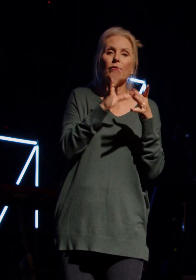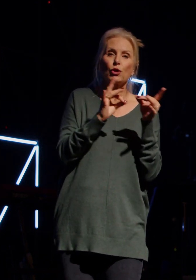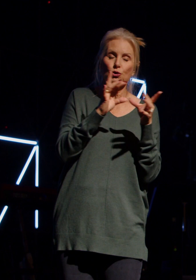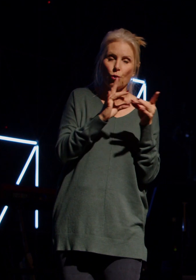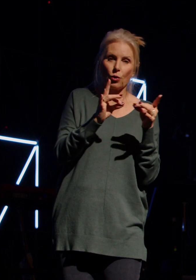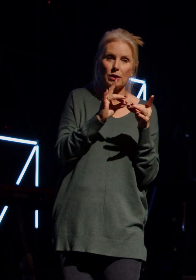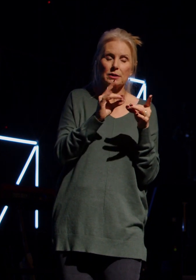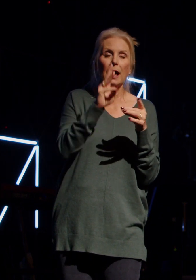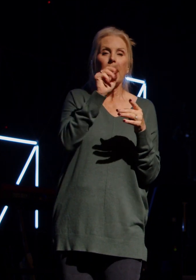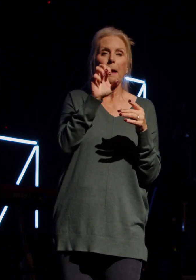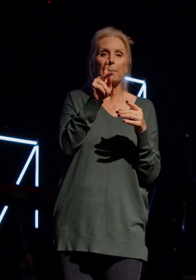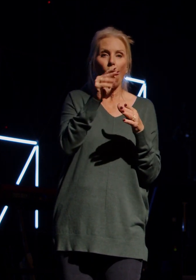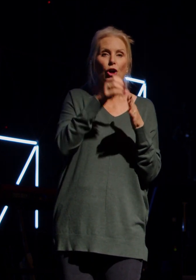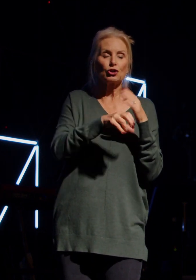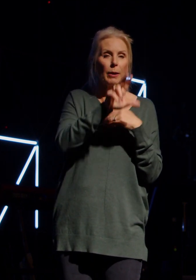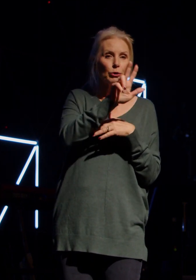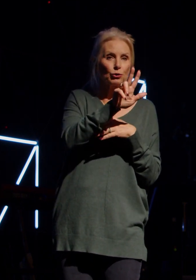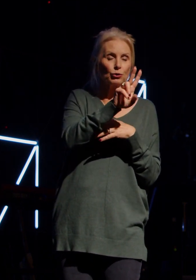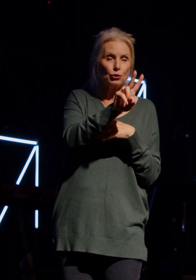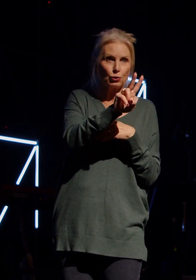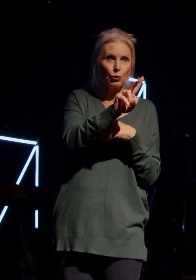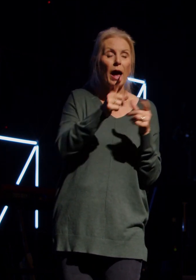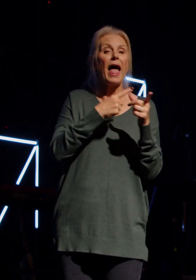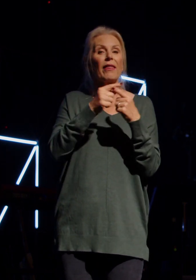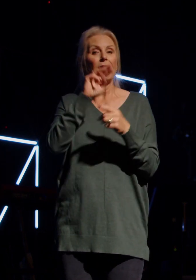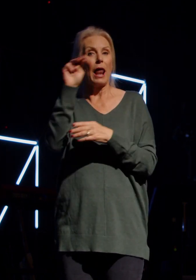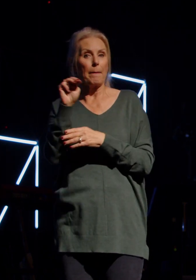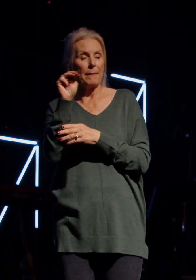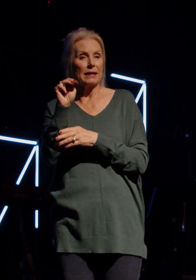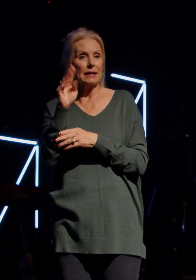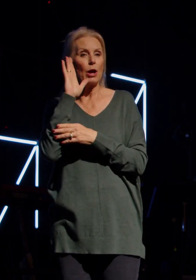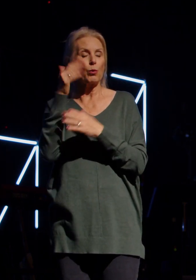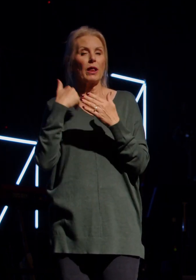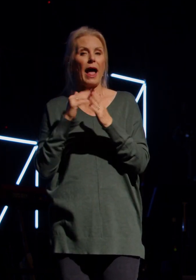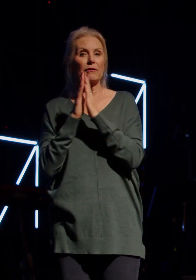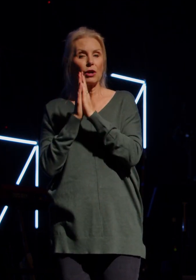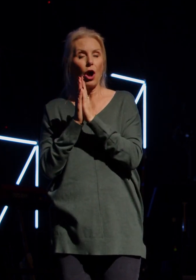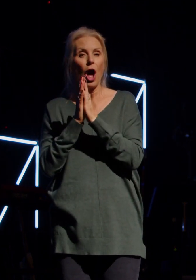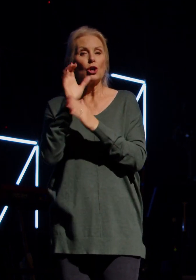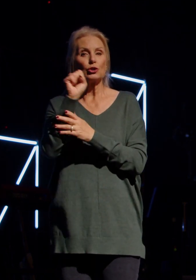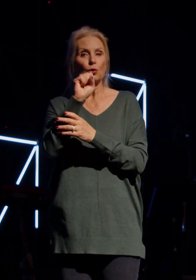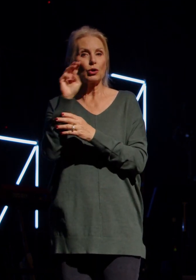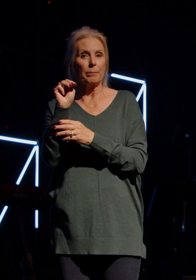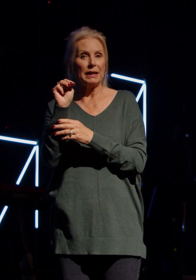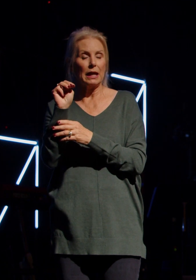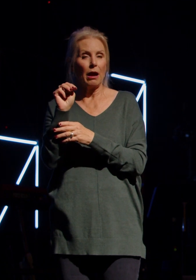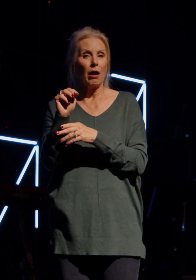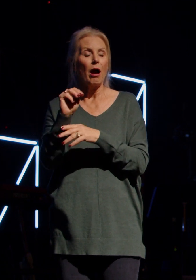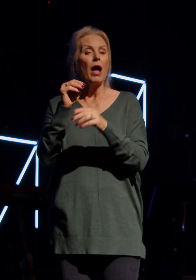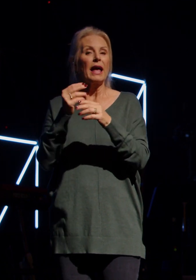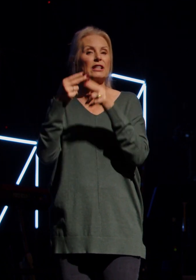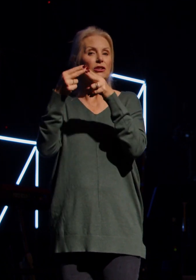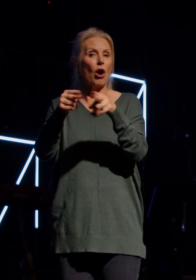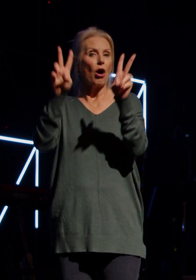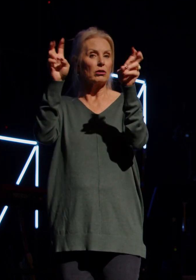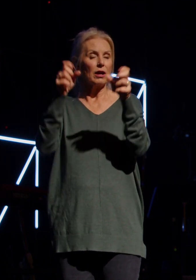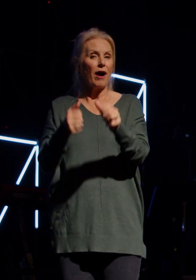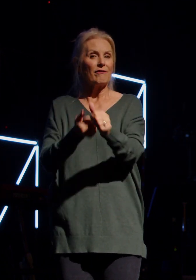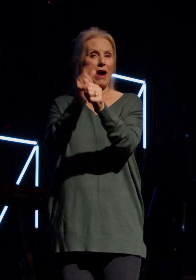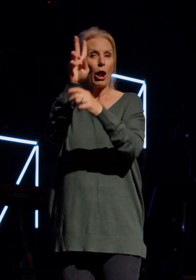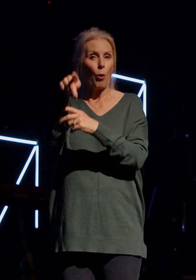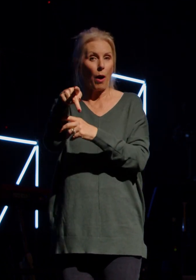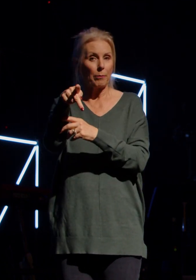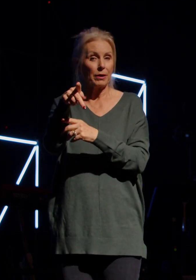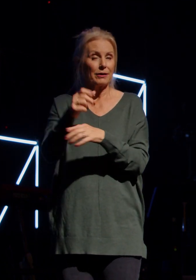Mark chapter 2. Then on Monday, we're going to have a devotional on social media called Follow Up. Get it? Isn't it cute? Like, follow